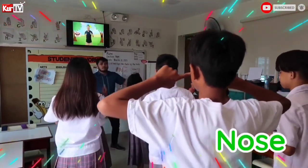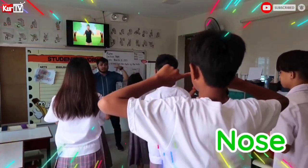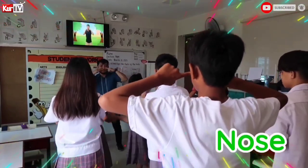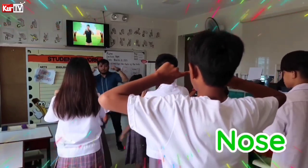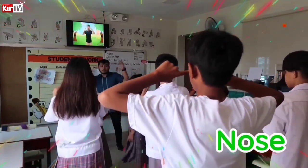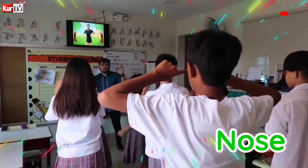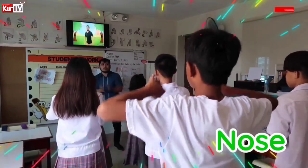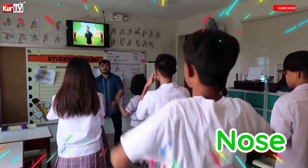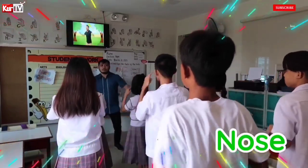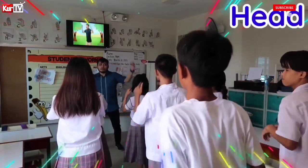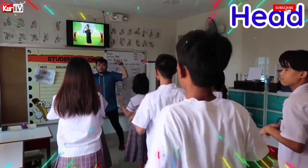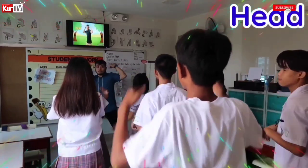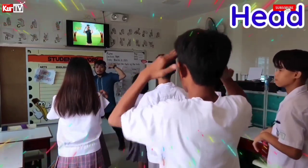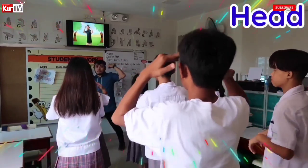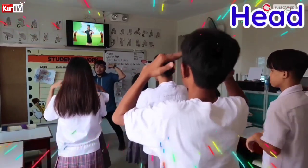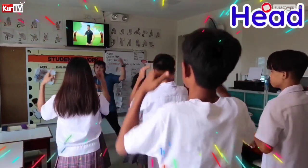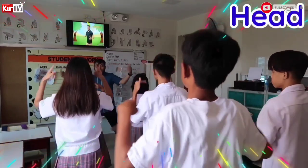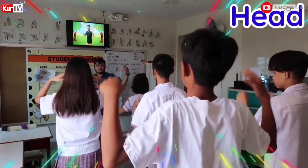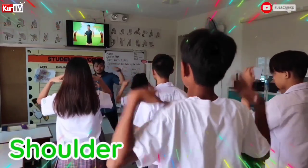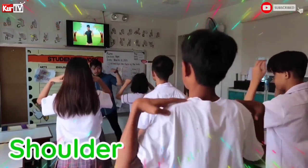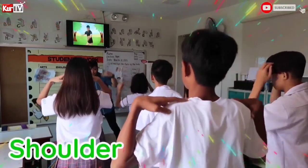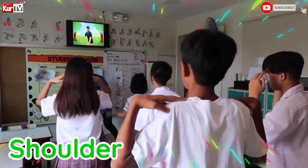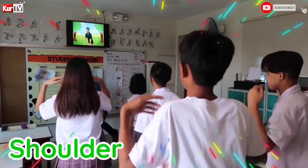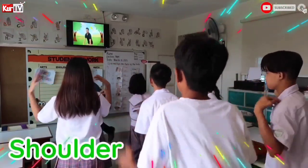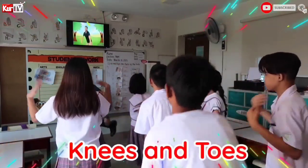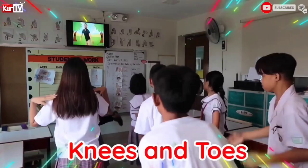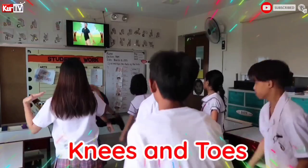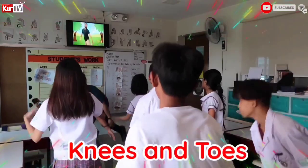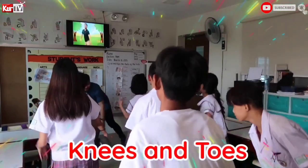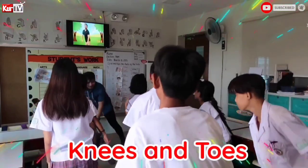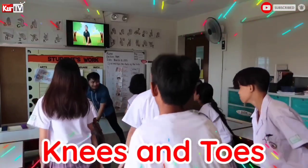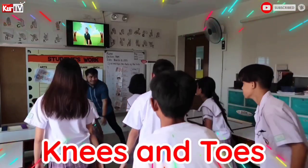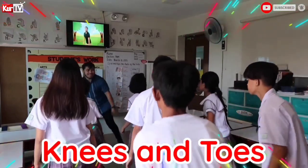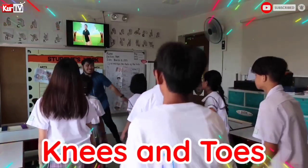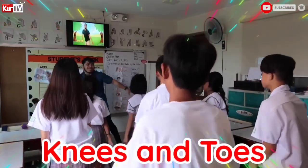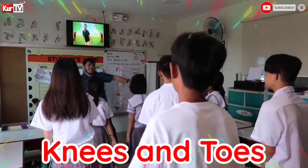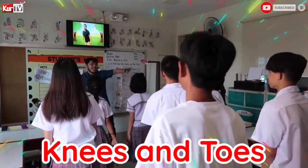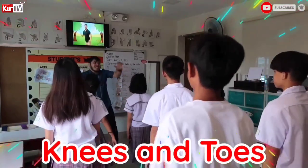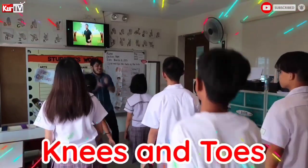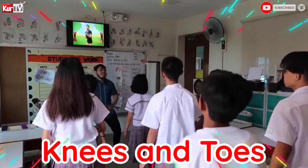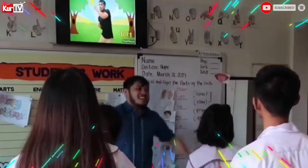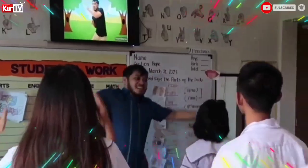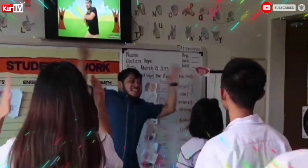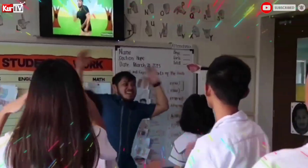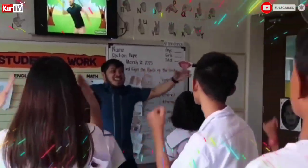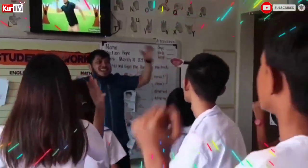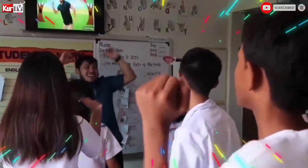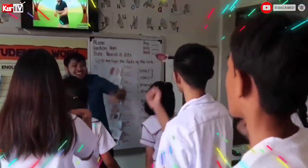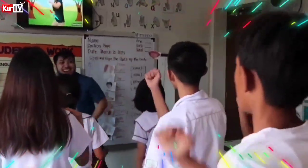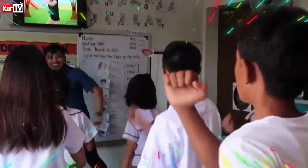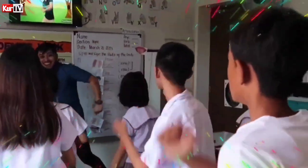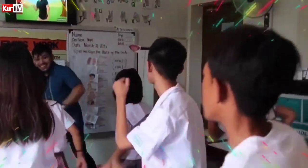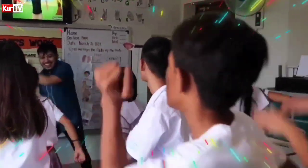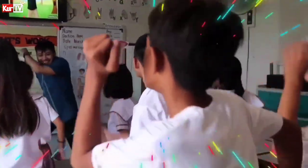Yaaaaay! Head, shoulders, knees and toes, knees and toes. March, march, march.